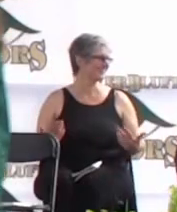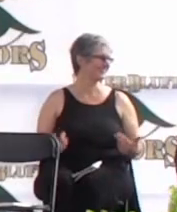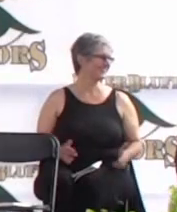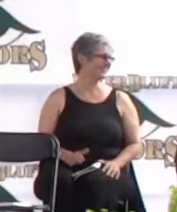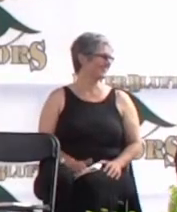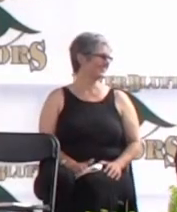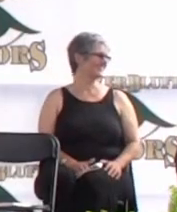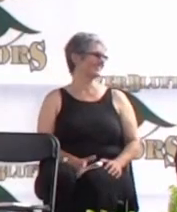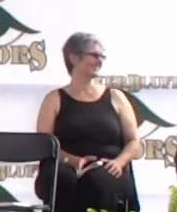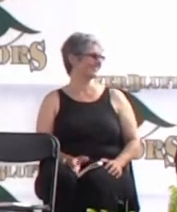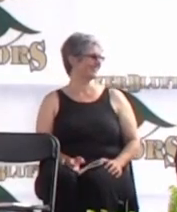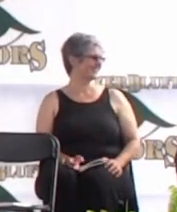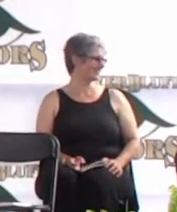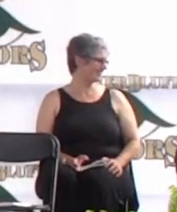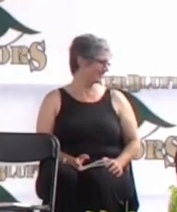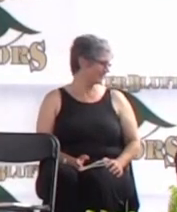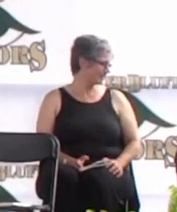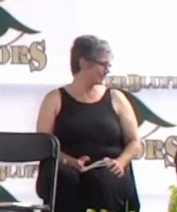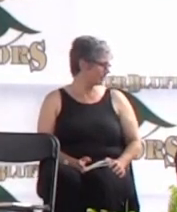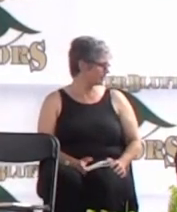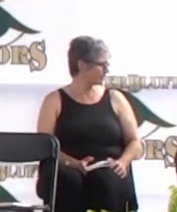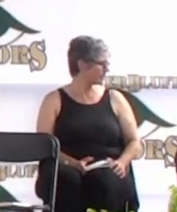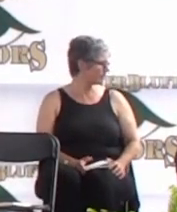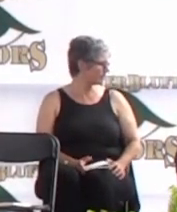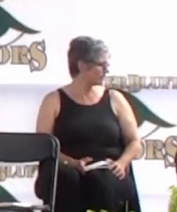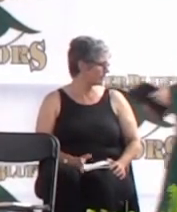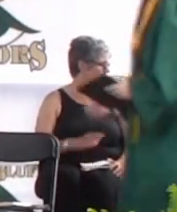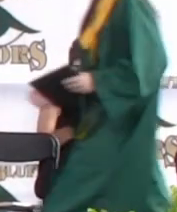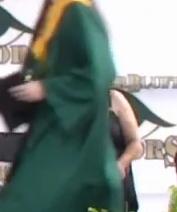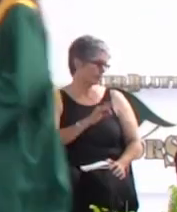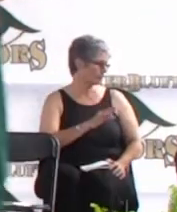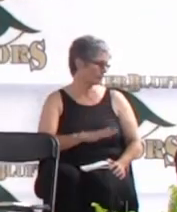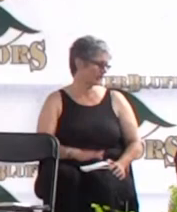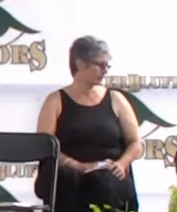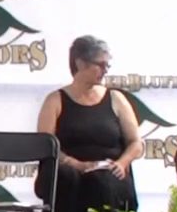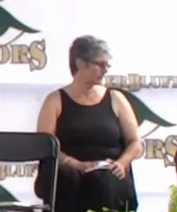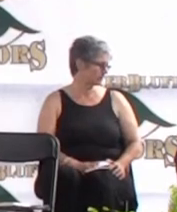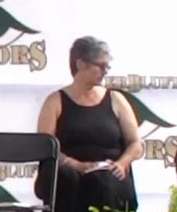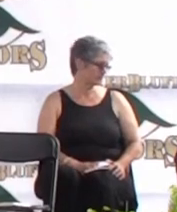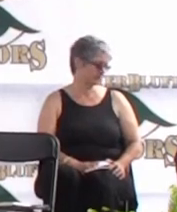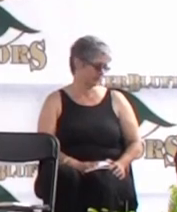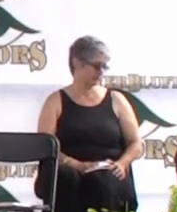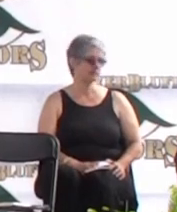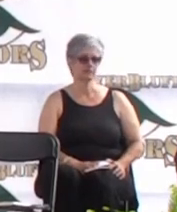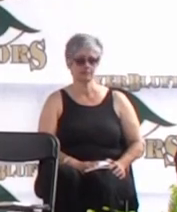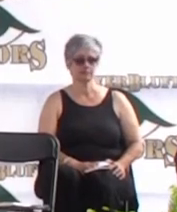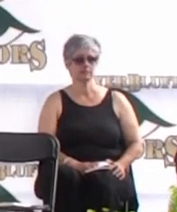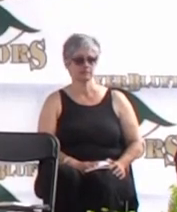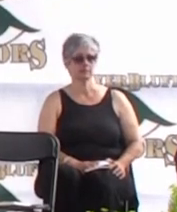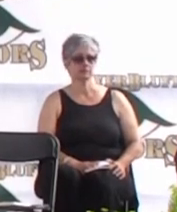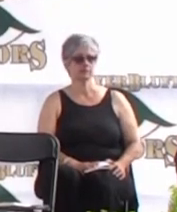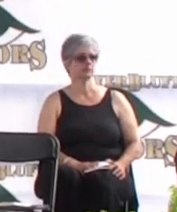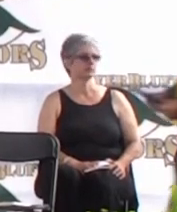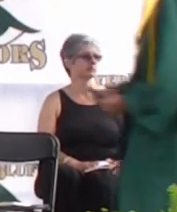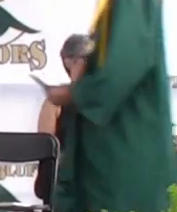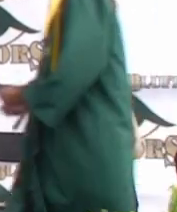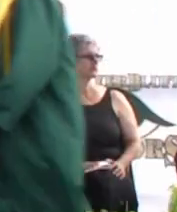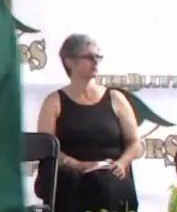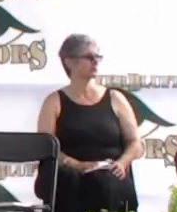honor graduate. Grace Ellis Bouchette, honor graduate. Geith Chilcurry, honor